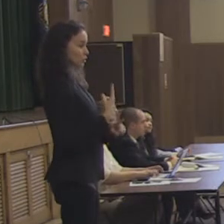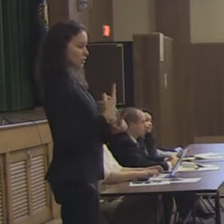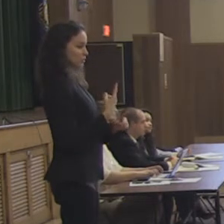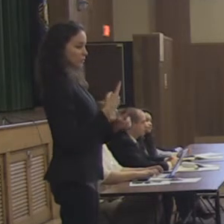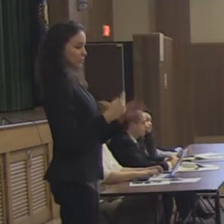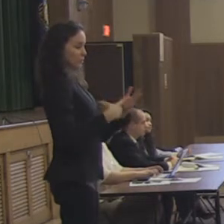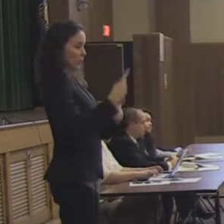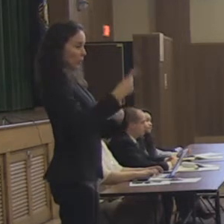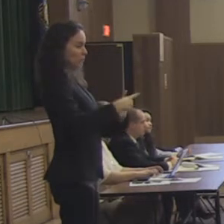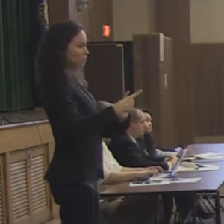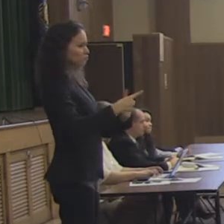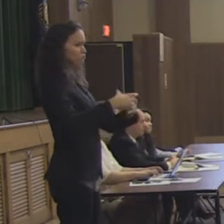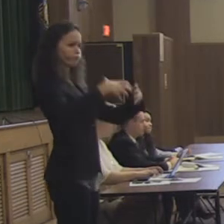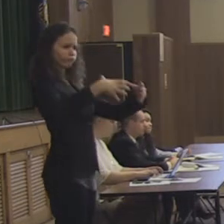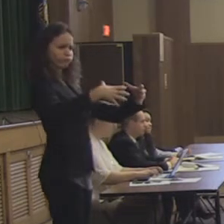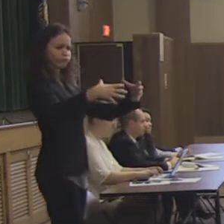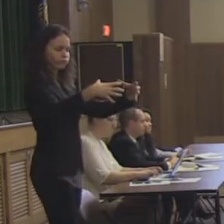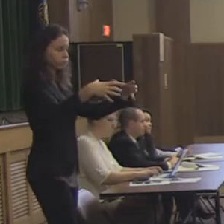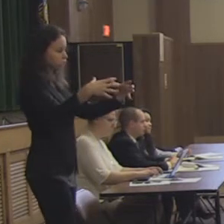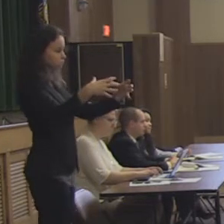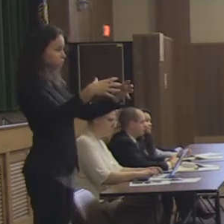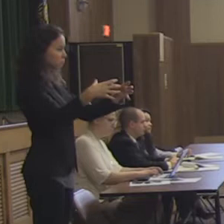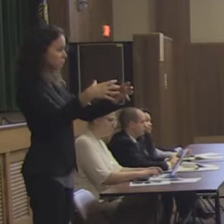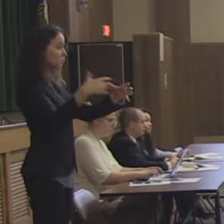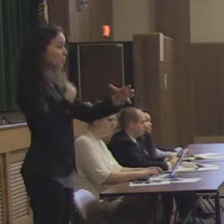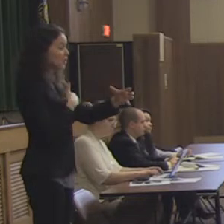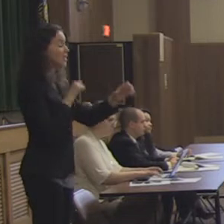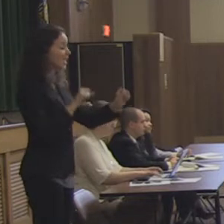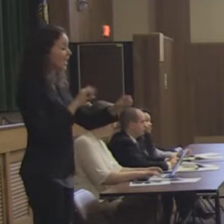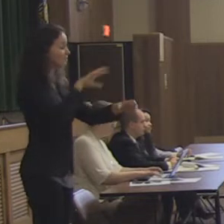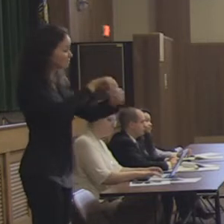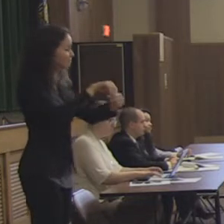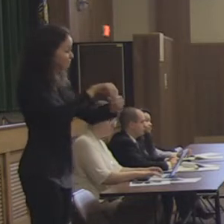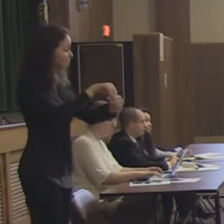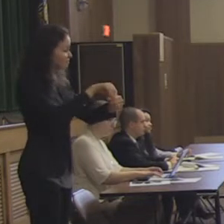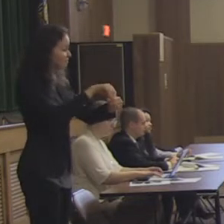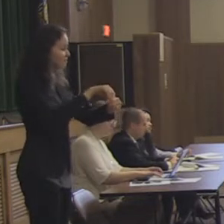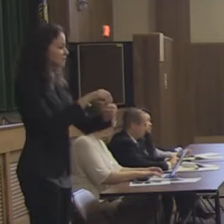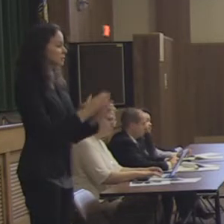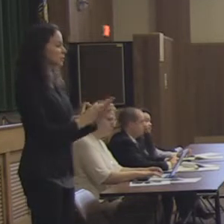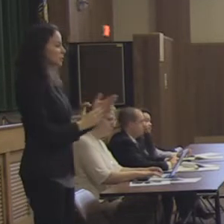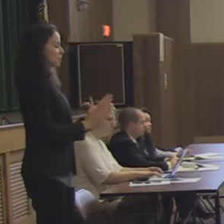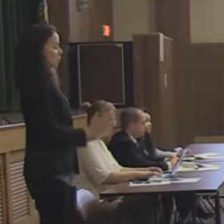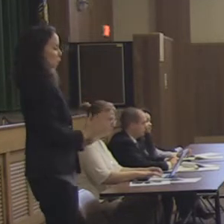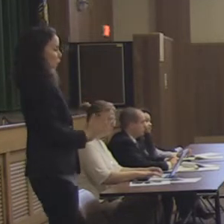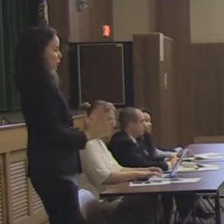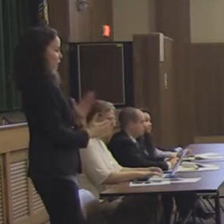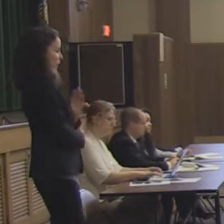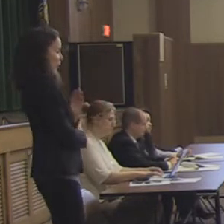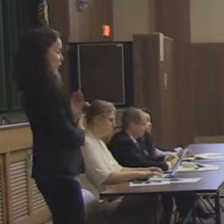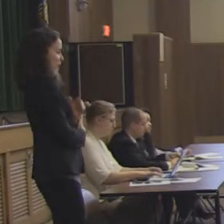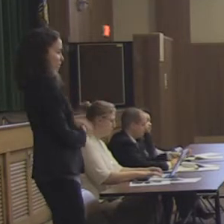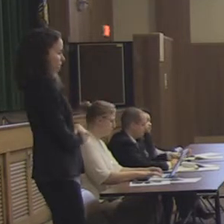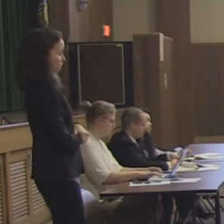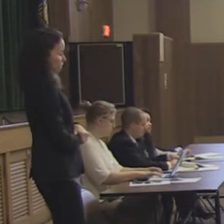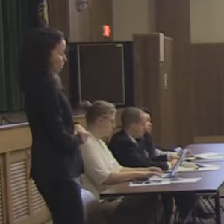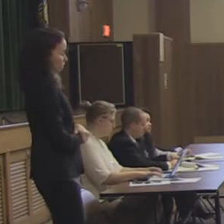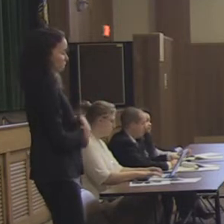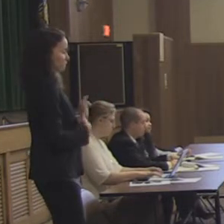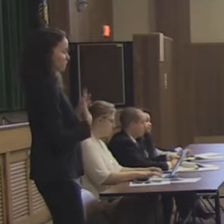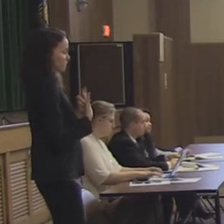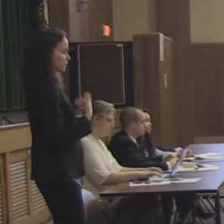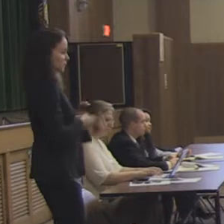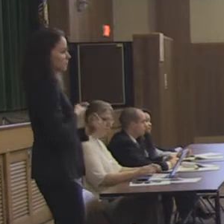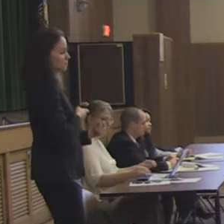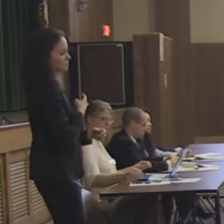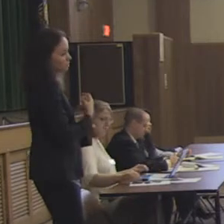is big enough that we can do that. In some of the smaller counties, that might be a little difficult. So there